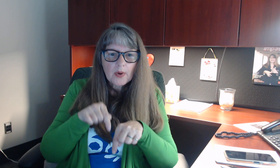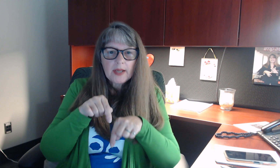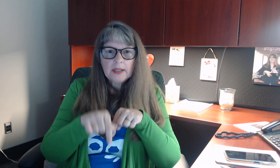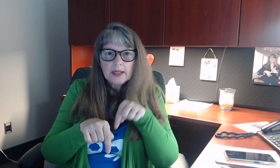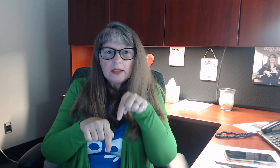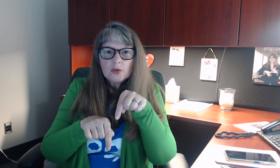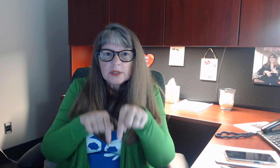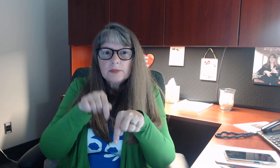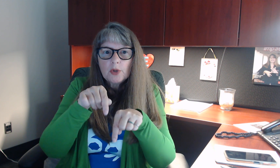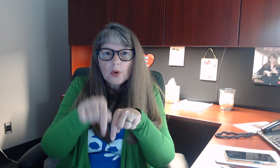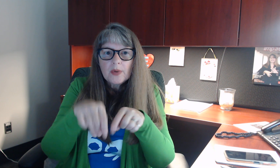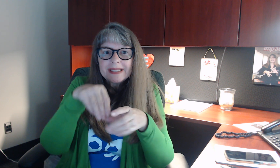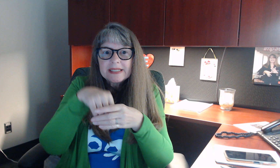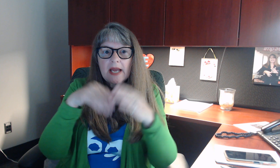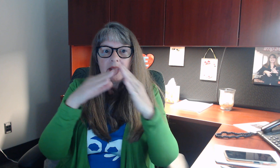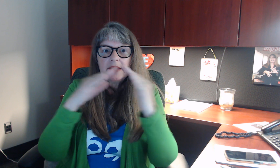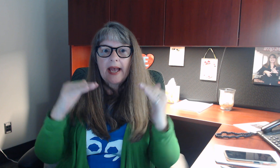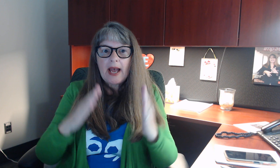Quietly, tiptoe inside the house.